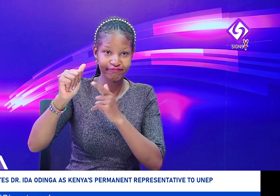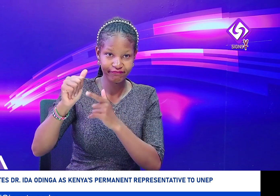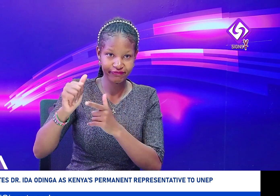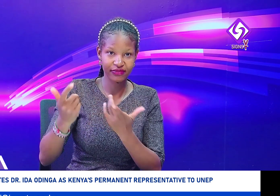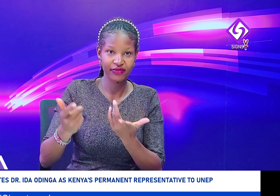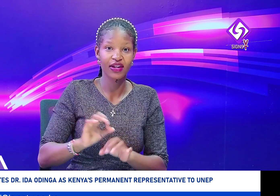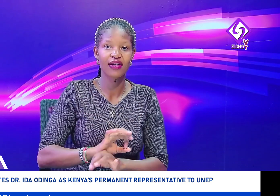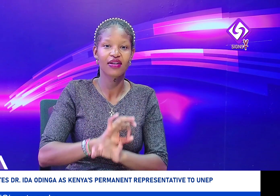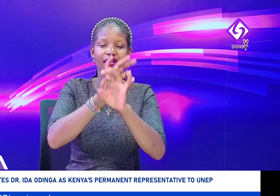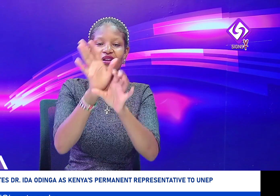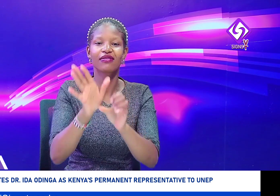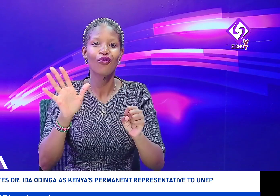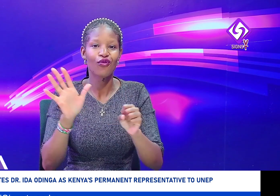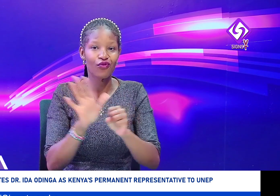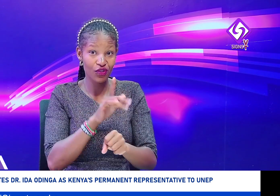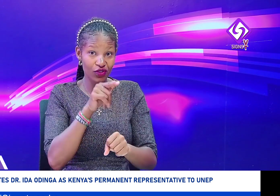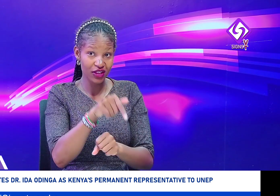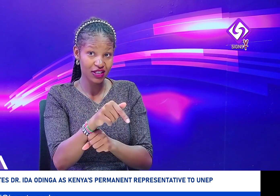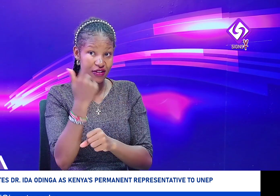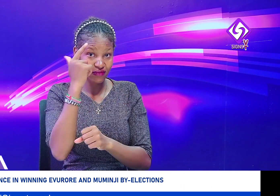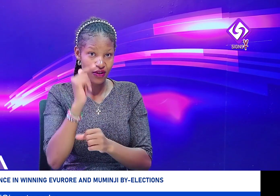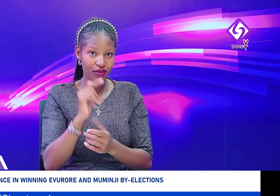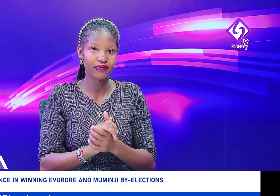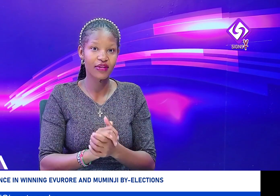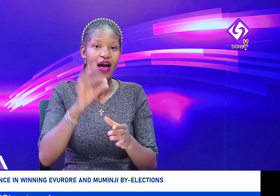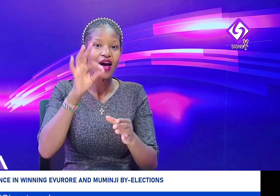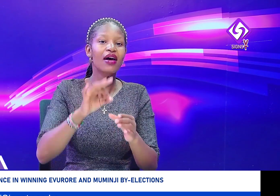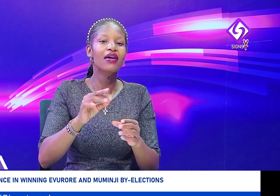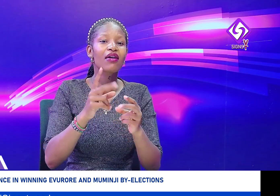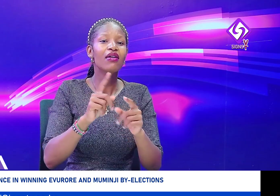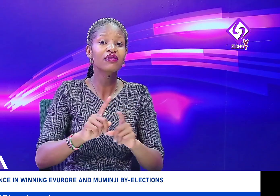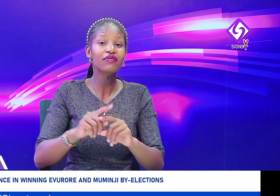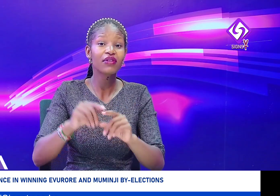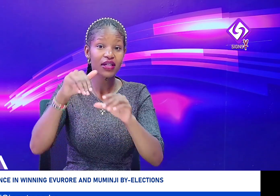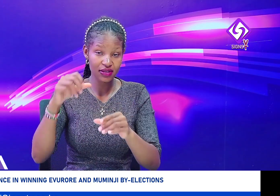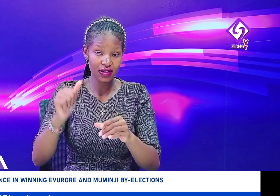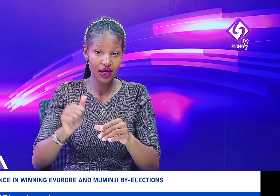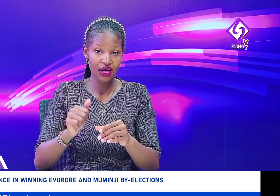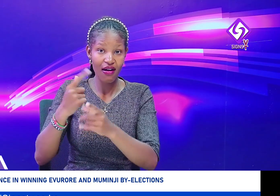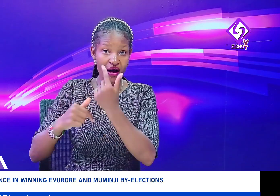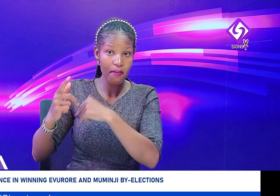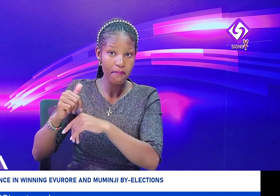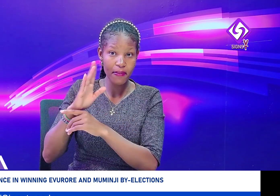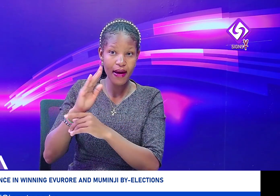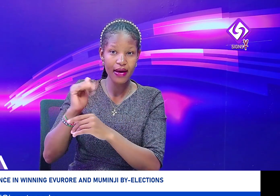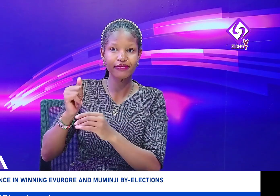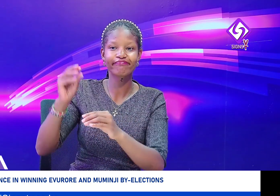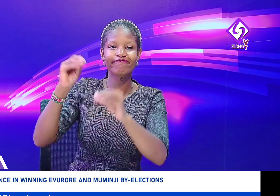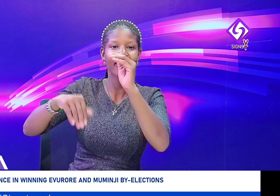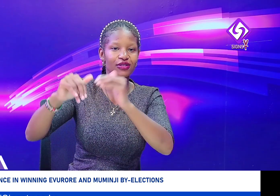The United Democratic Alliance, UDA, has declared its full confidence in securing